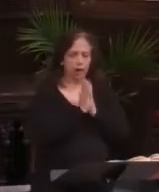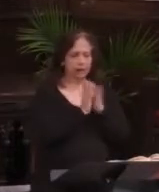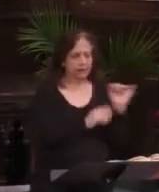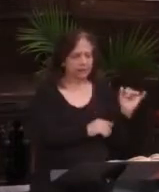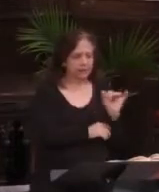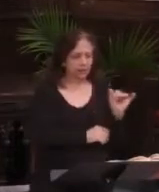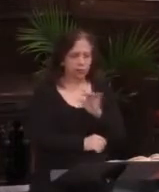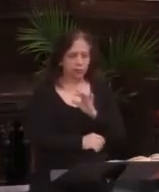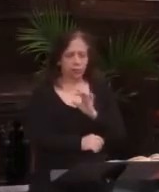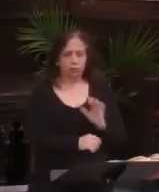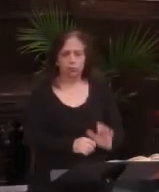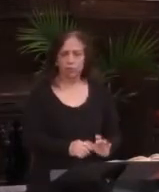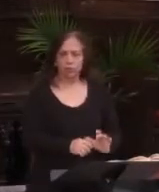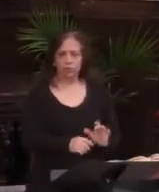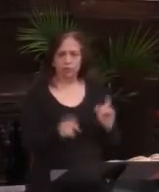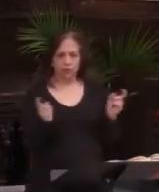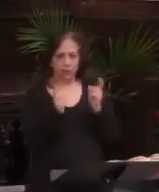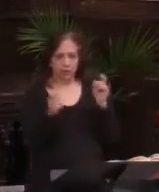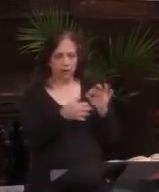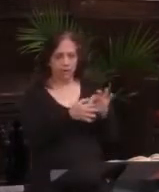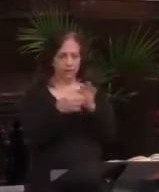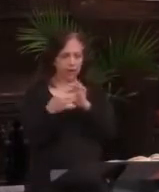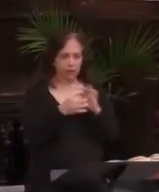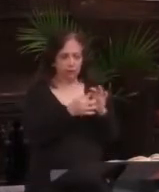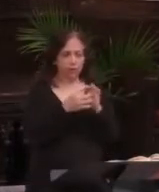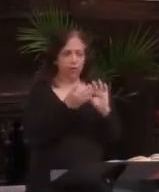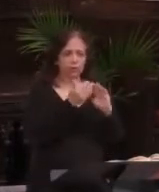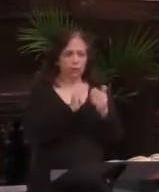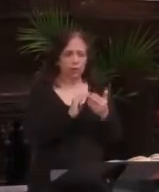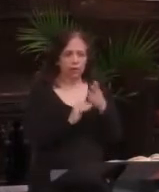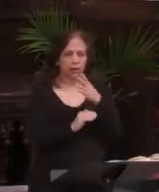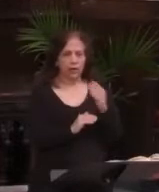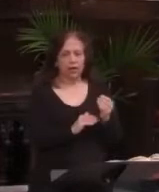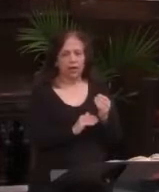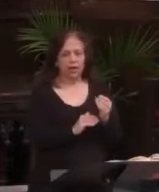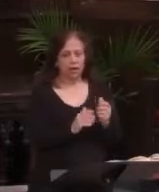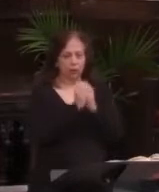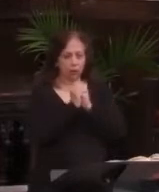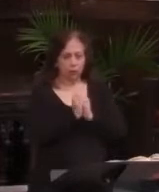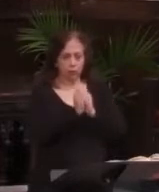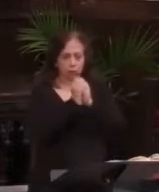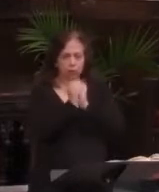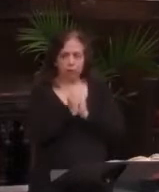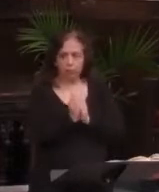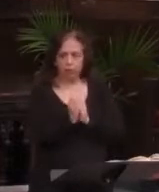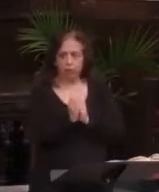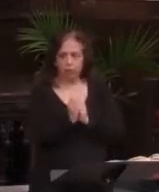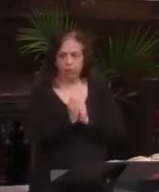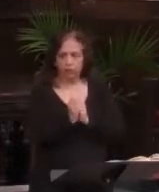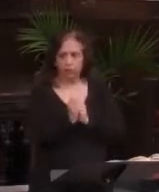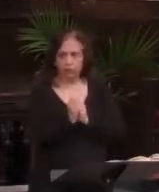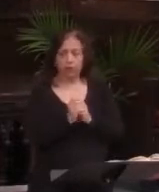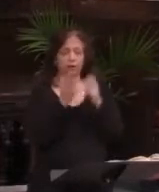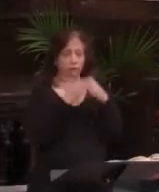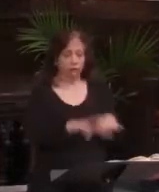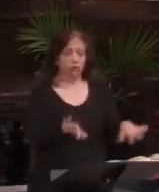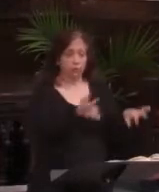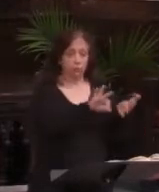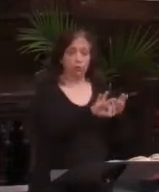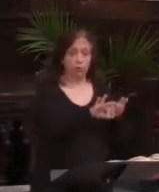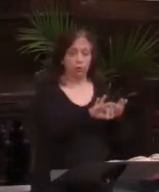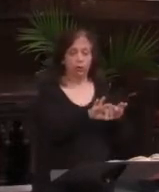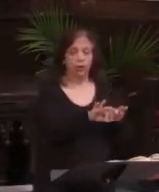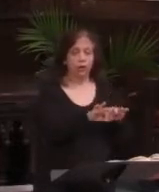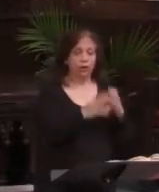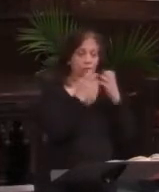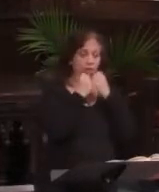to Christian observances, fellowship, community, and communal worship are usually an essential and beloved part of